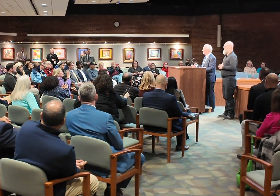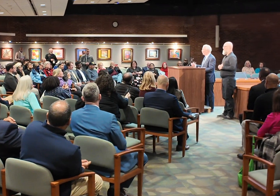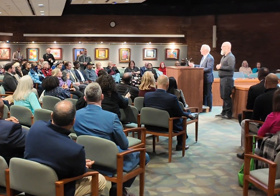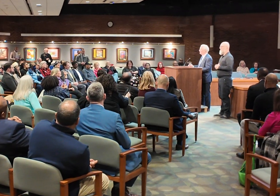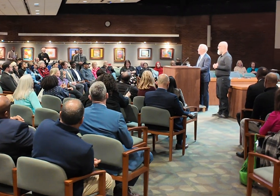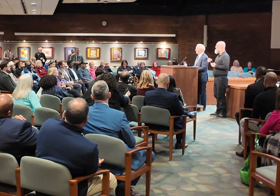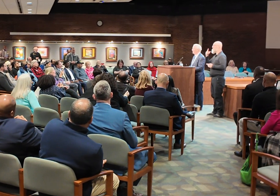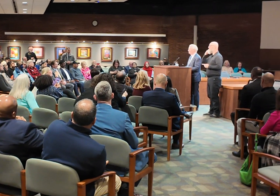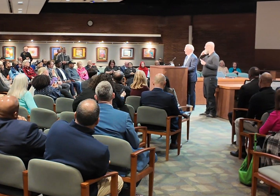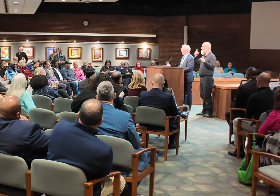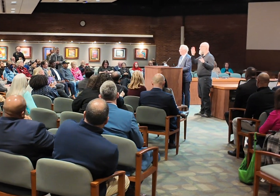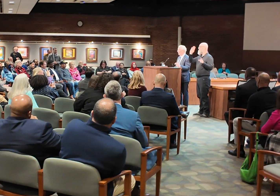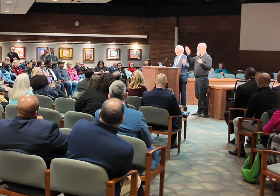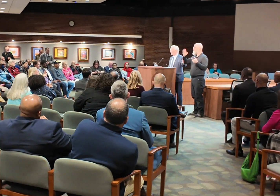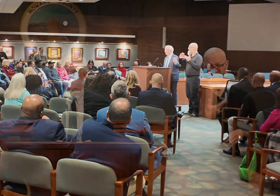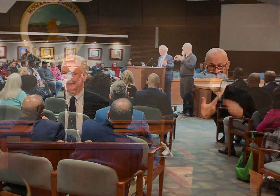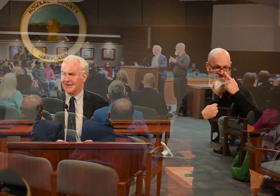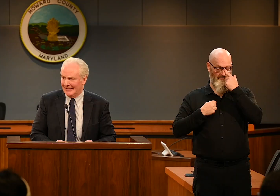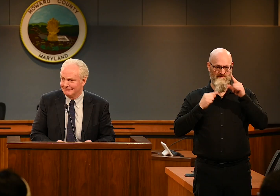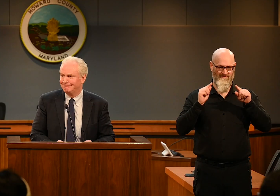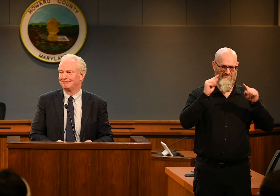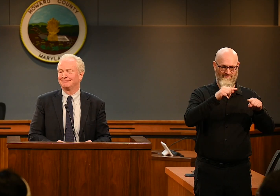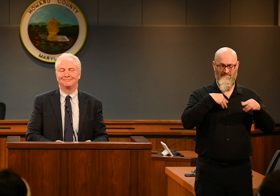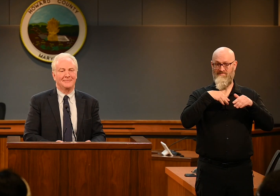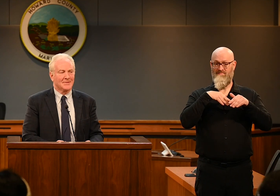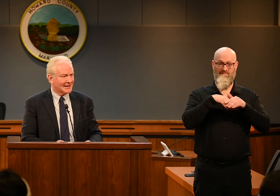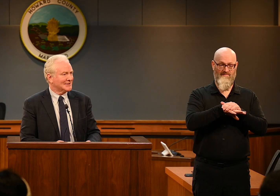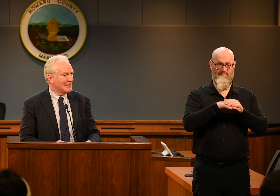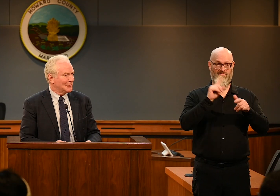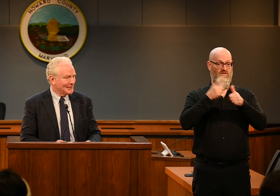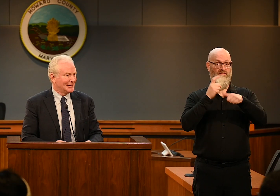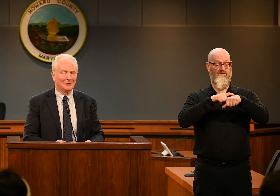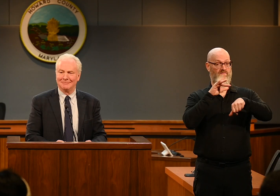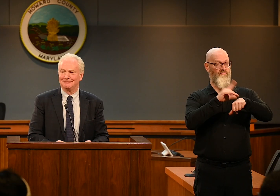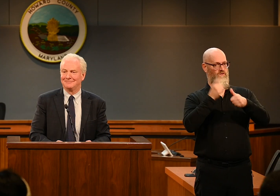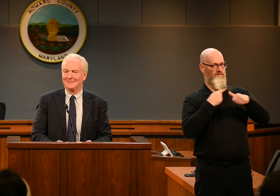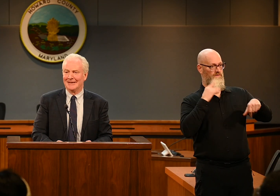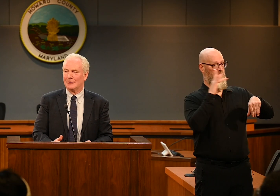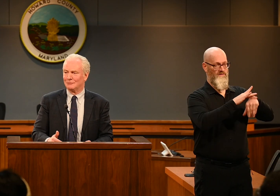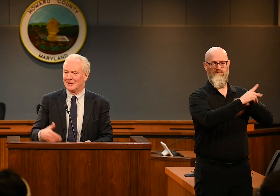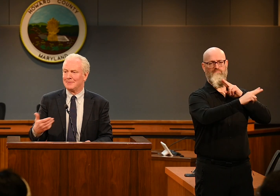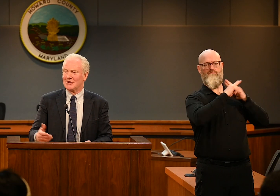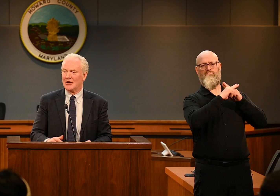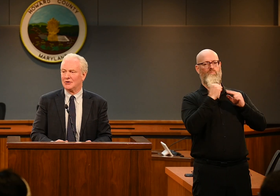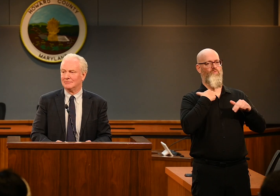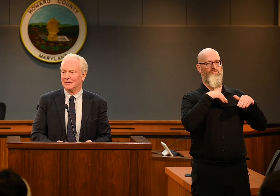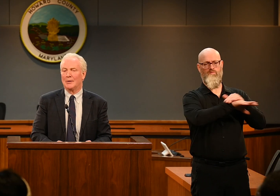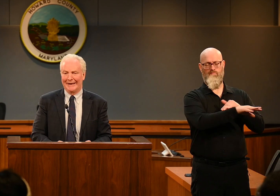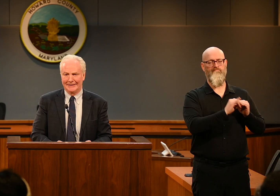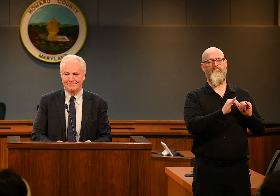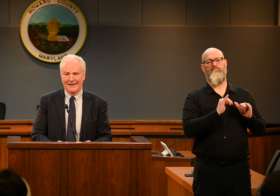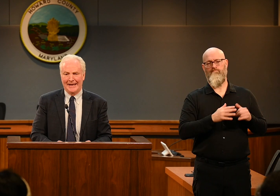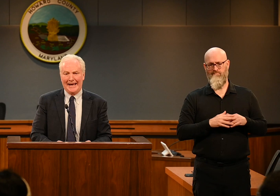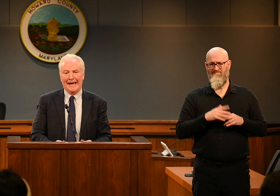delegation have been there. The first time we went there, they wouldn't let us in. Second time we went there and, again, read them the statute, and